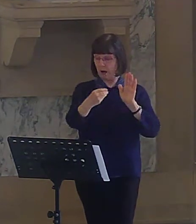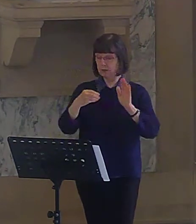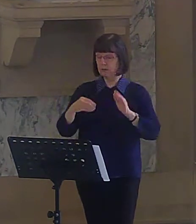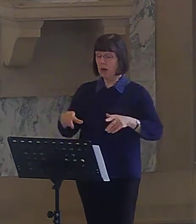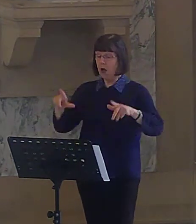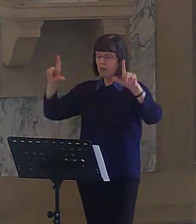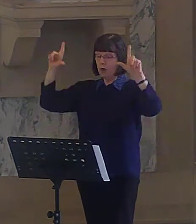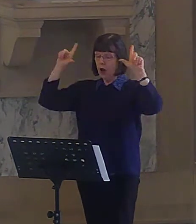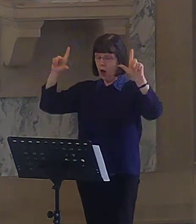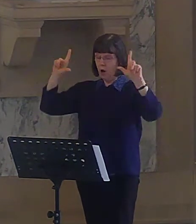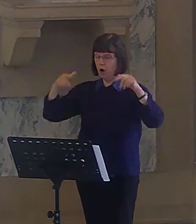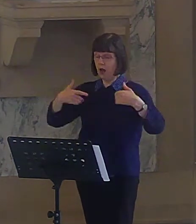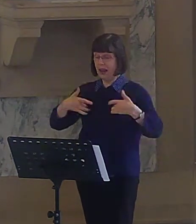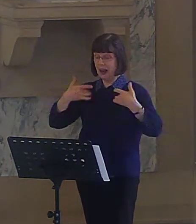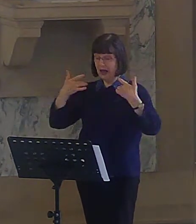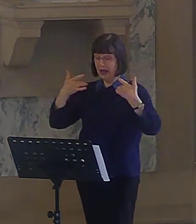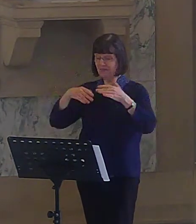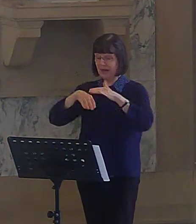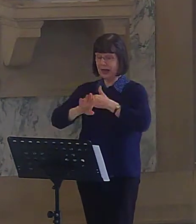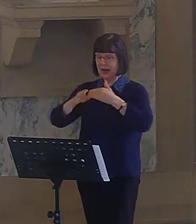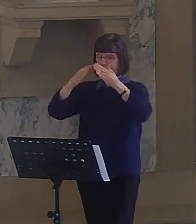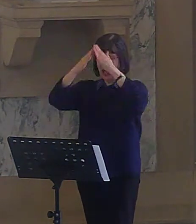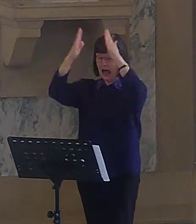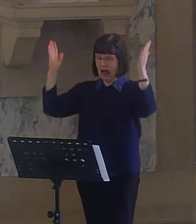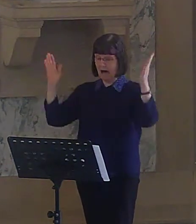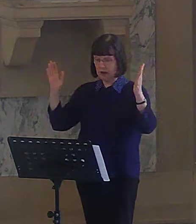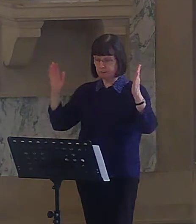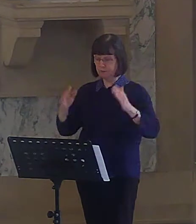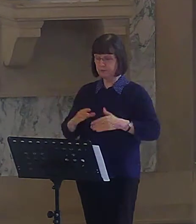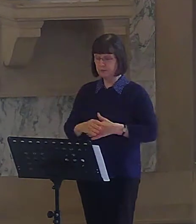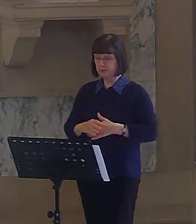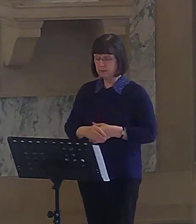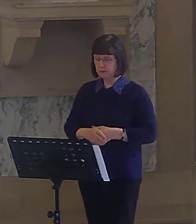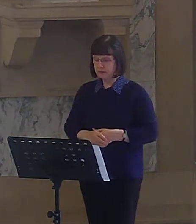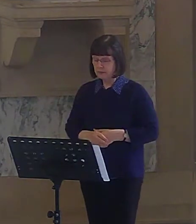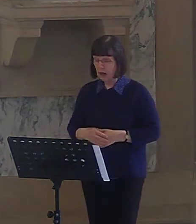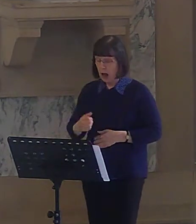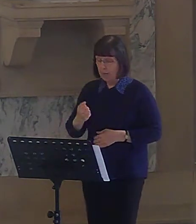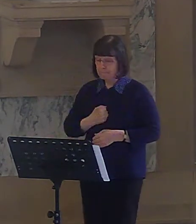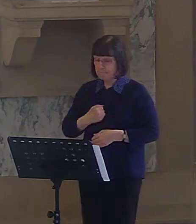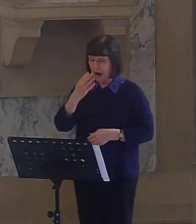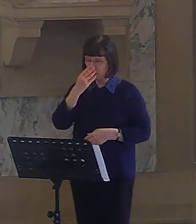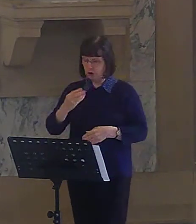Response: The Lord lives in heaven.